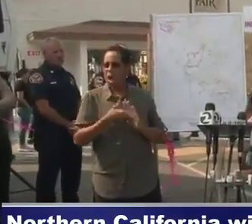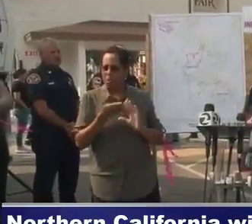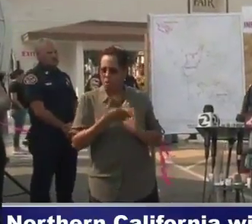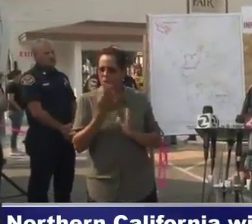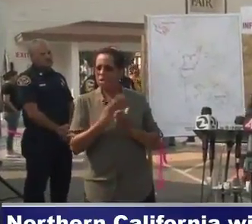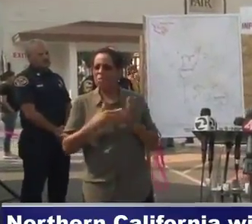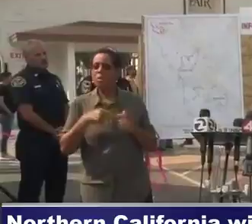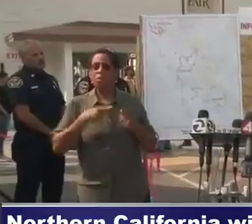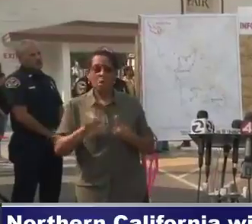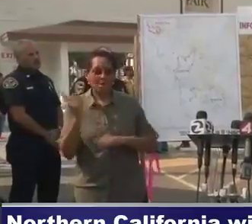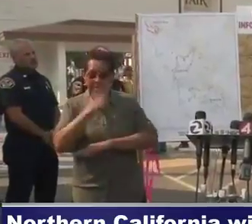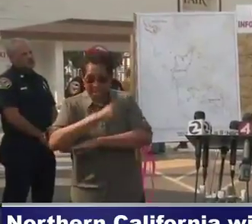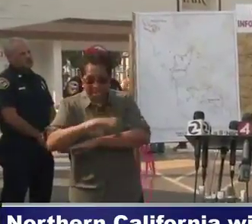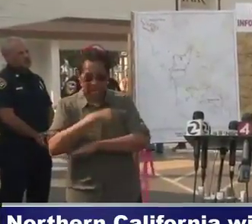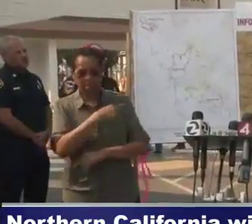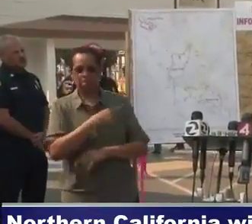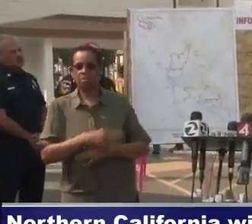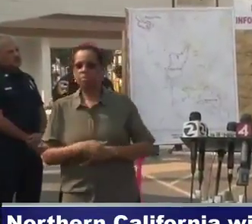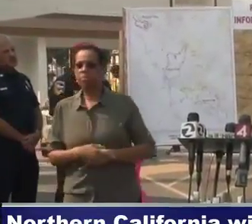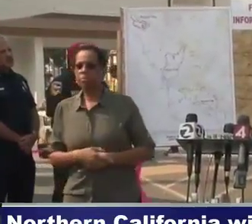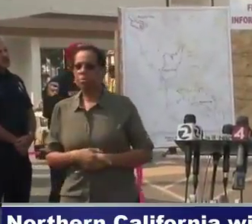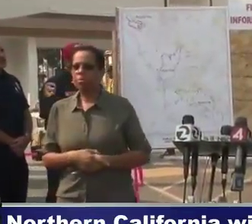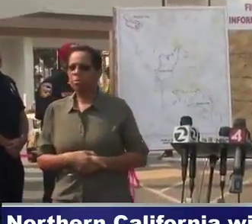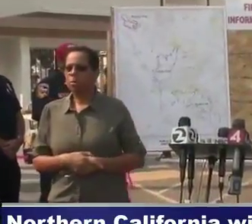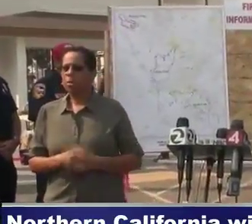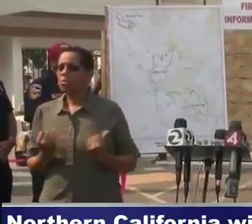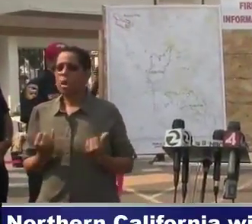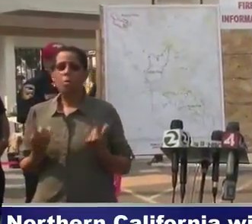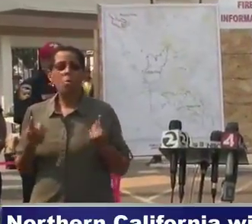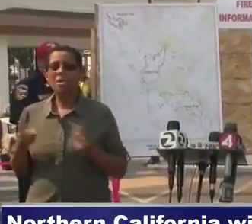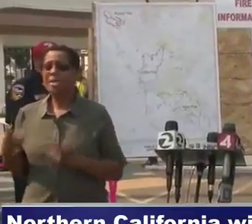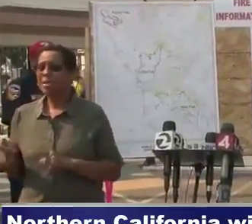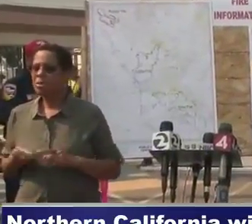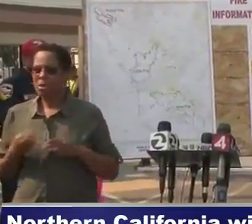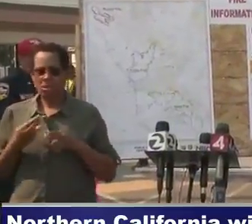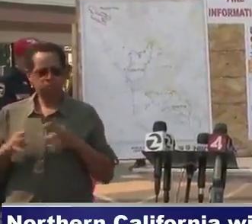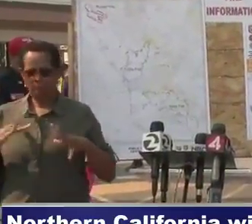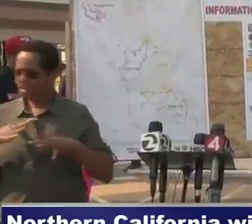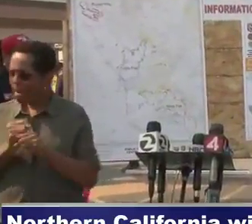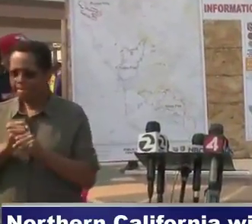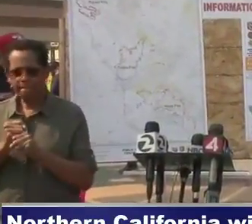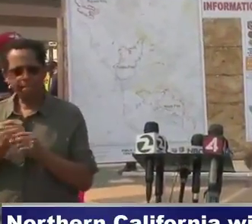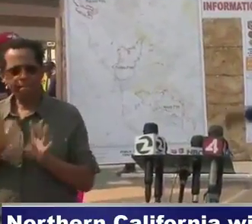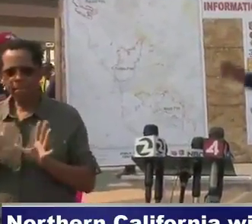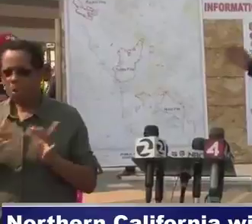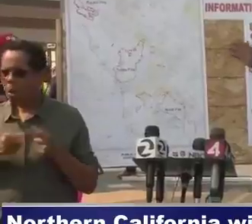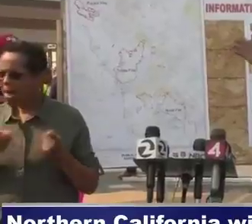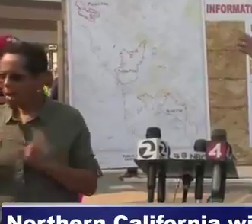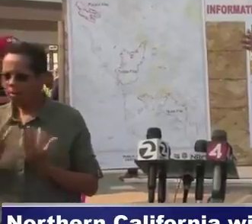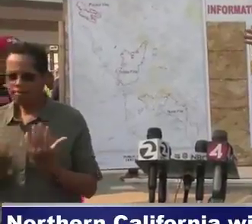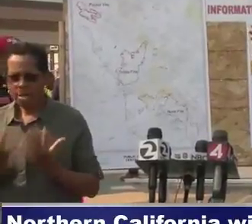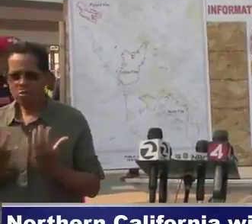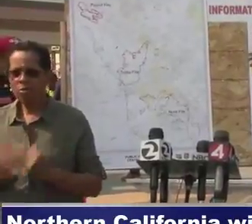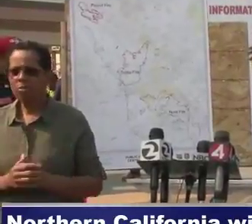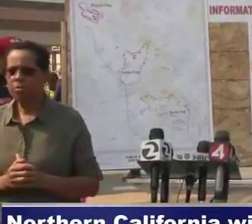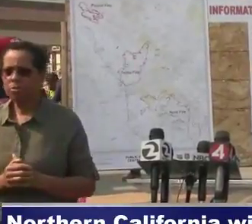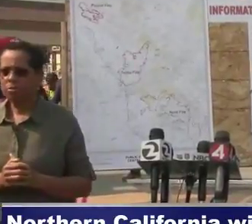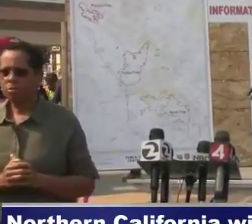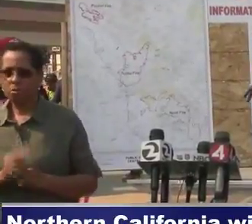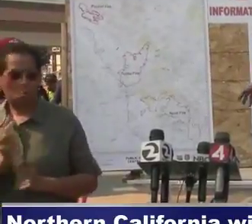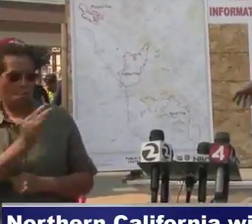daytime. What we've got going, I'll just give you a brief synopsis of our current events that's going on in the fire. We've got 3